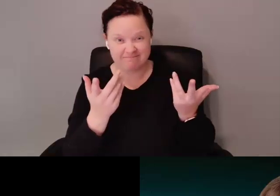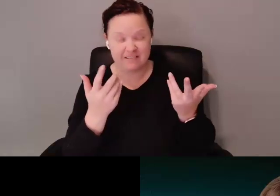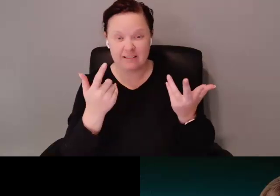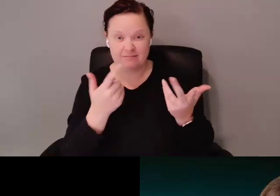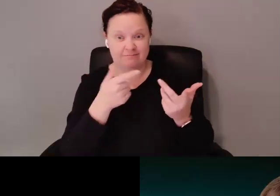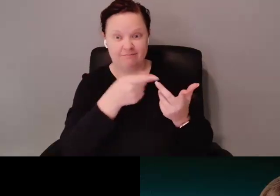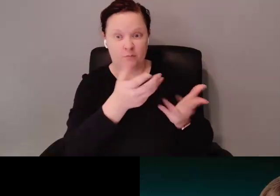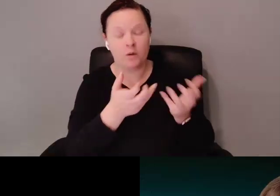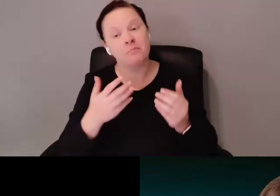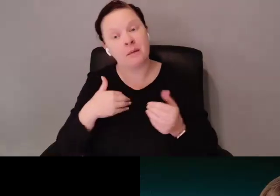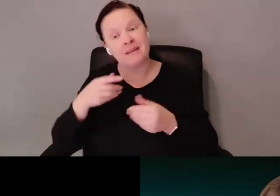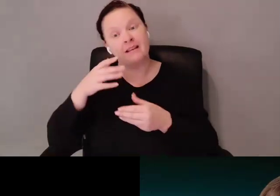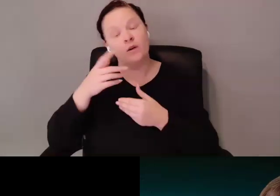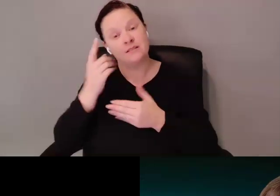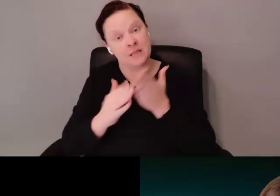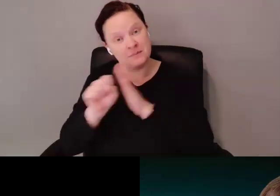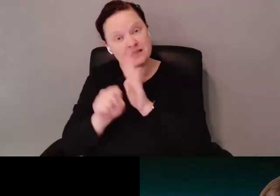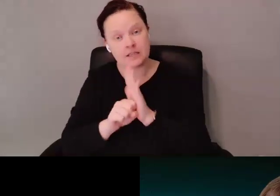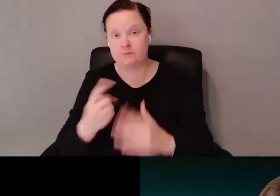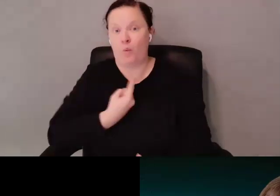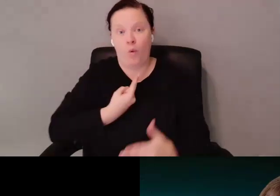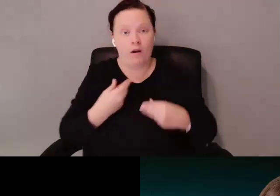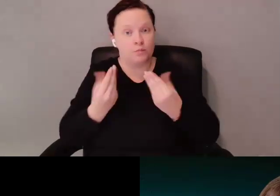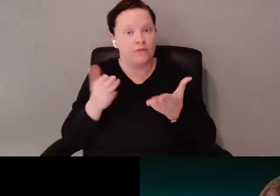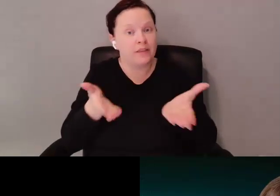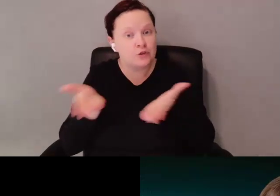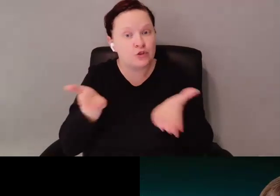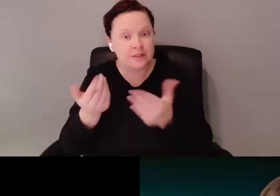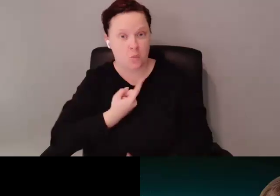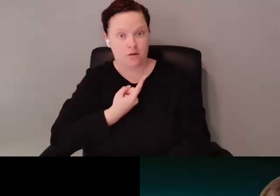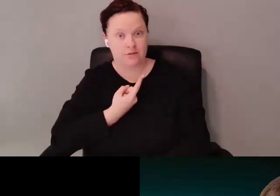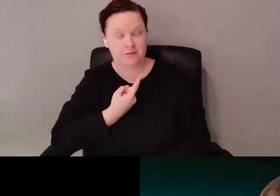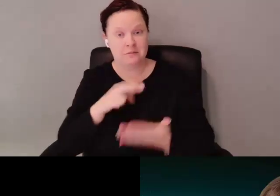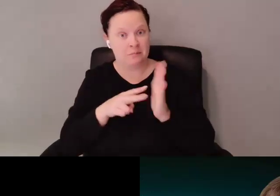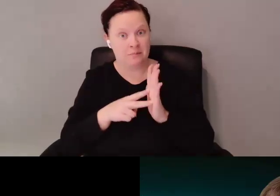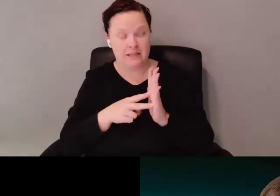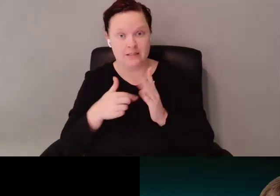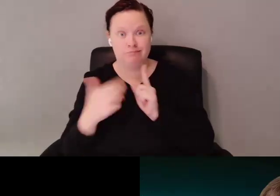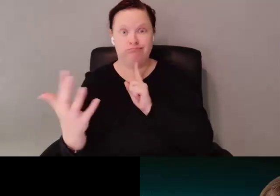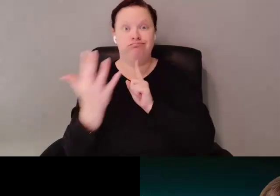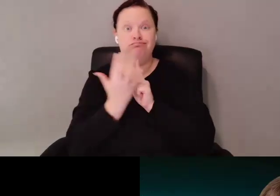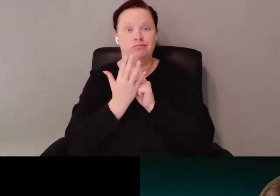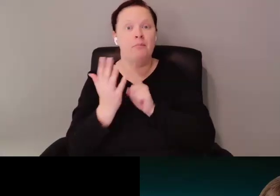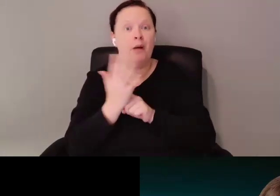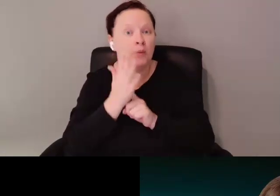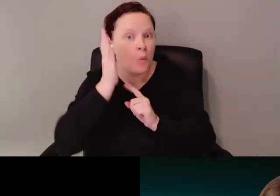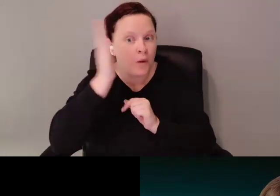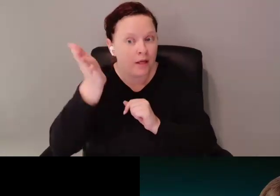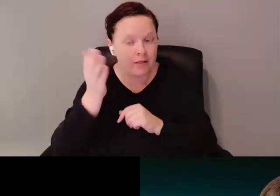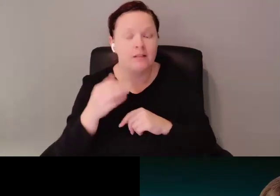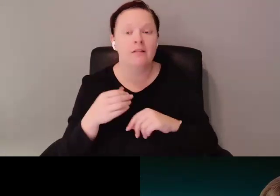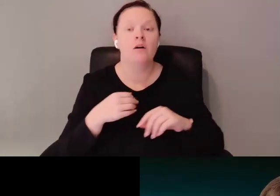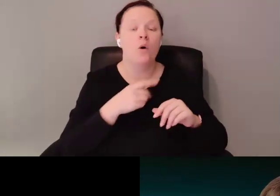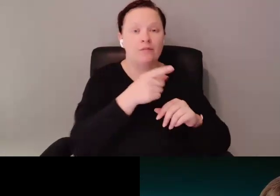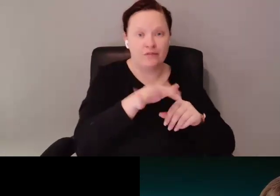might be the only one providing the service. That's a niche. That means that I have